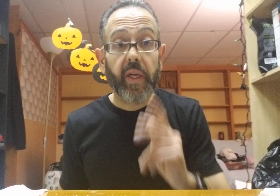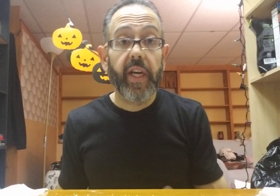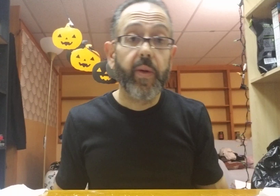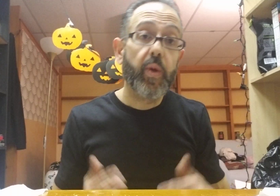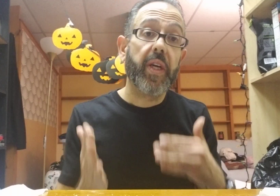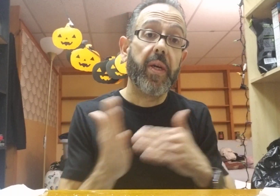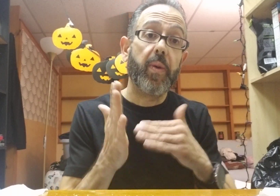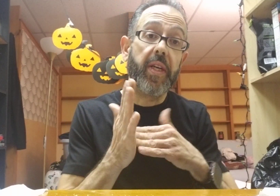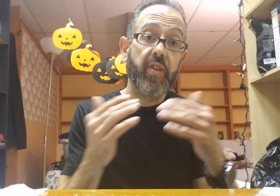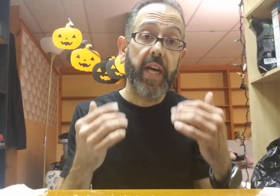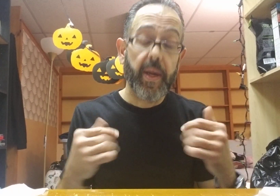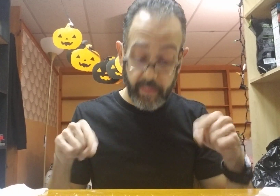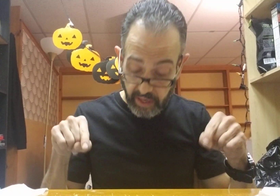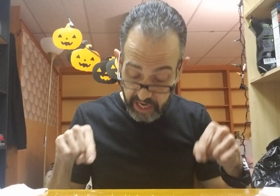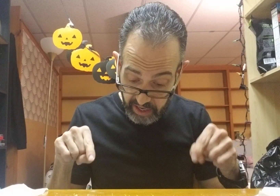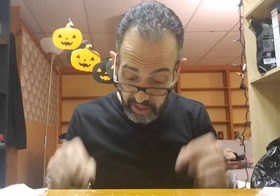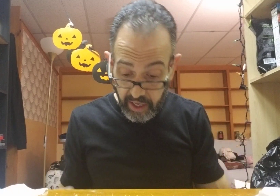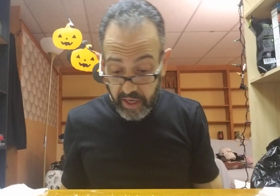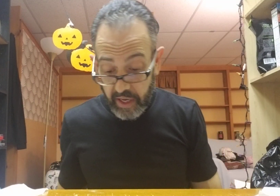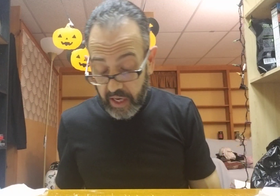Okay, we're gonna stop here.